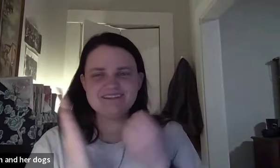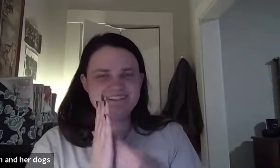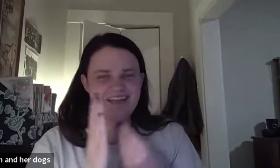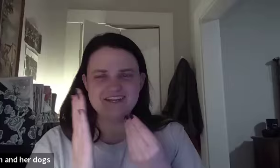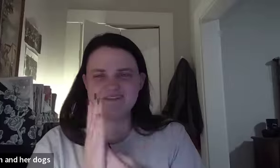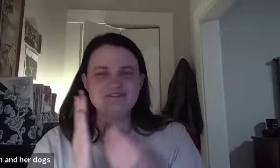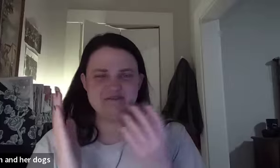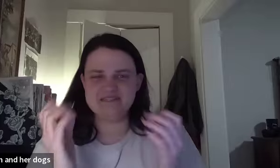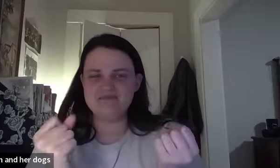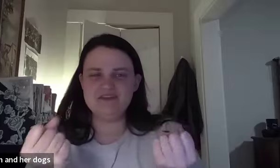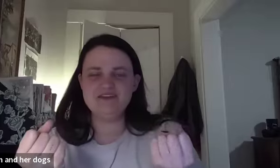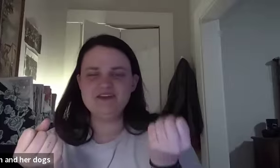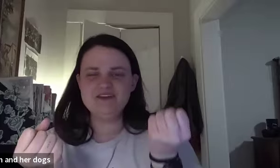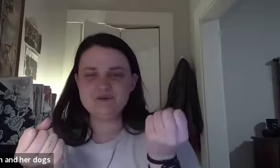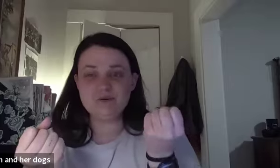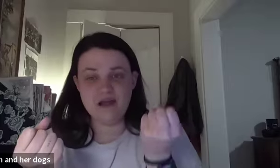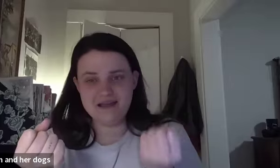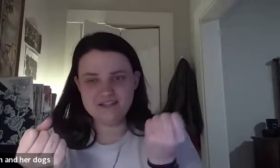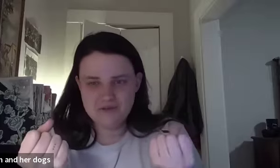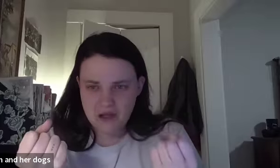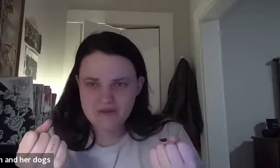going to catch myself doing something. So when I do how